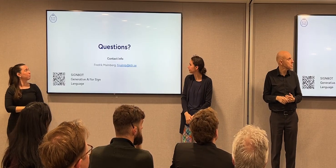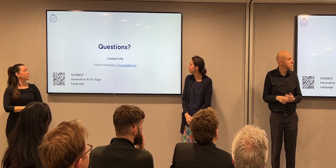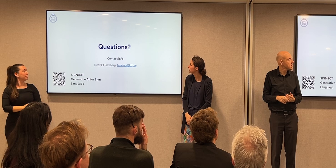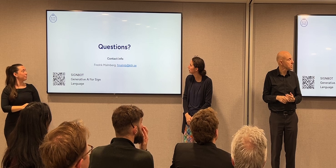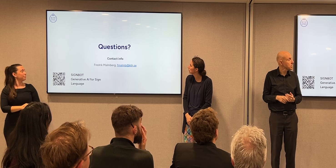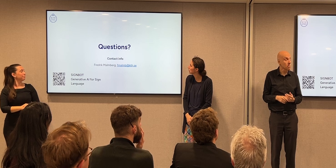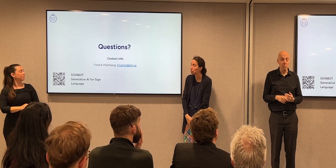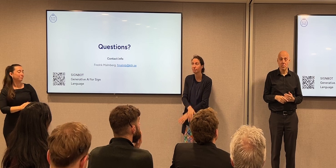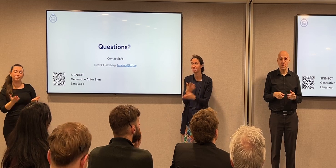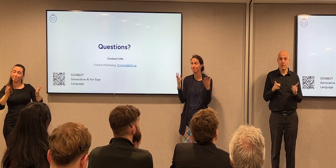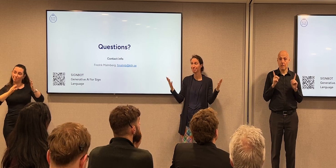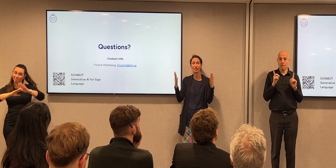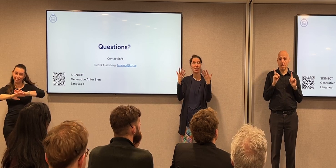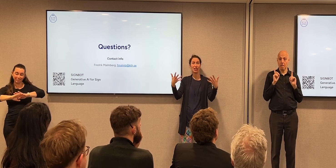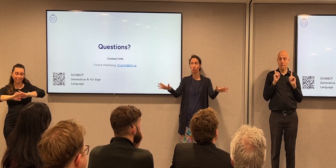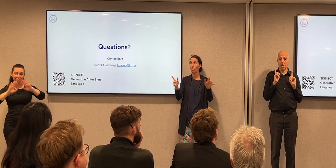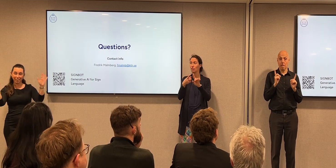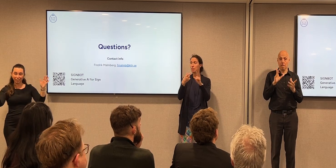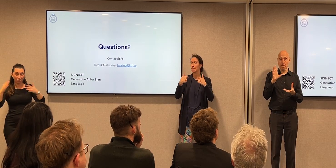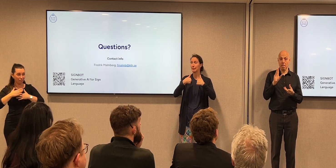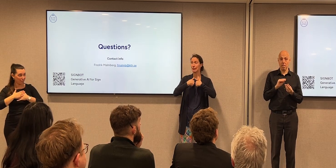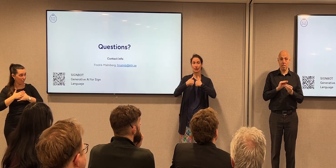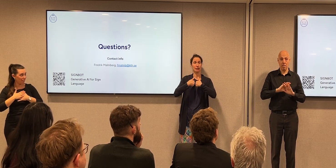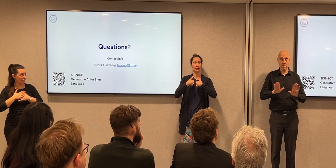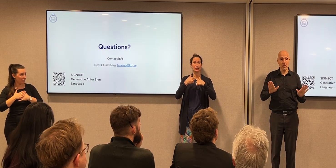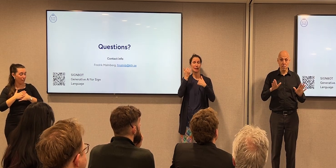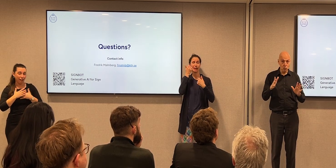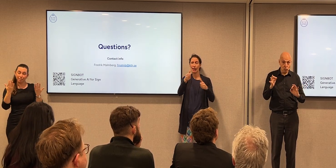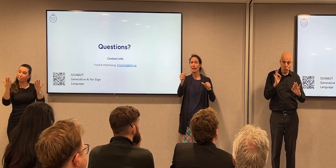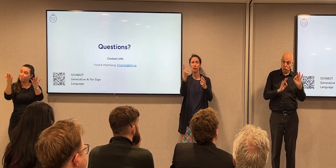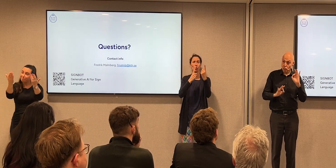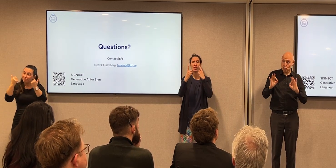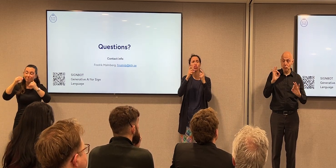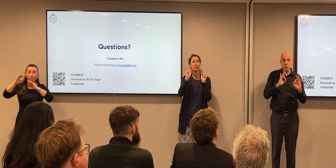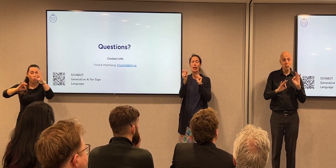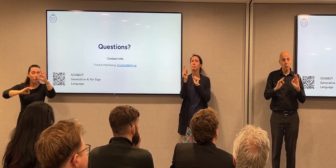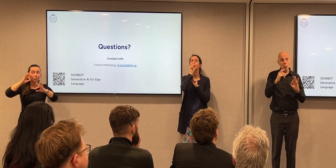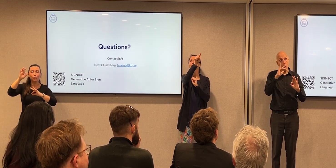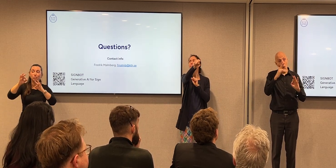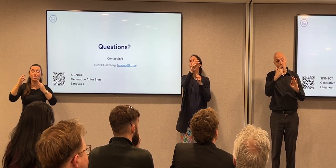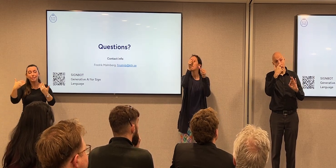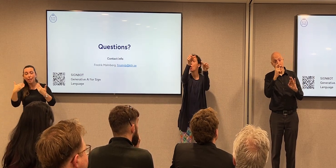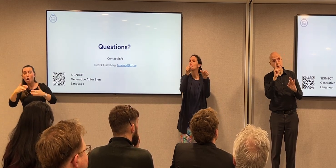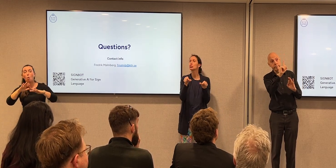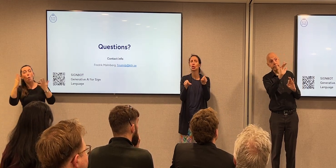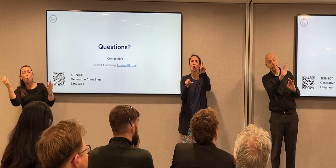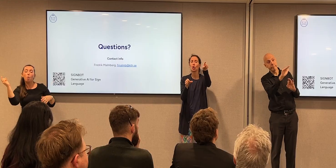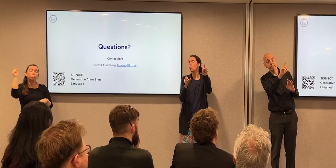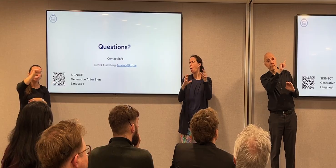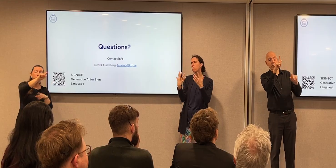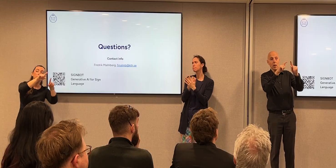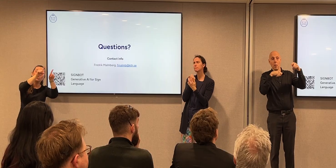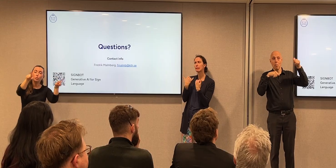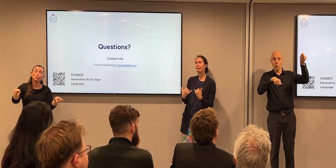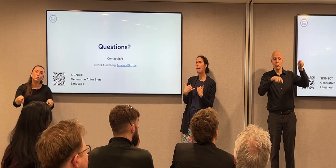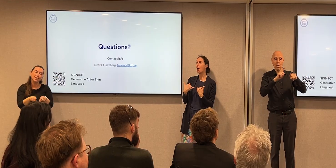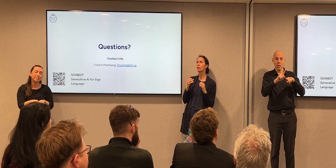So that's all from me. If you have any questions, feel free to come to the poster or ask me now.